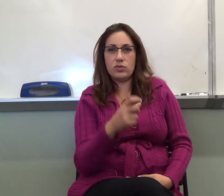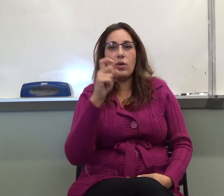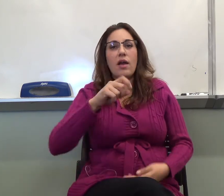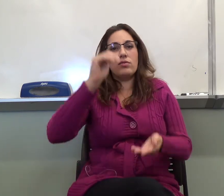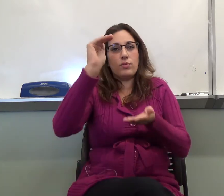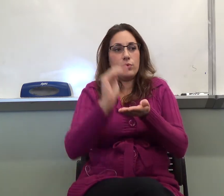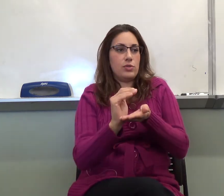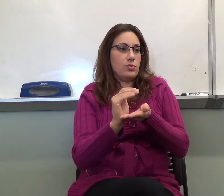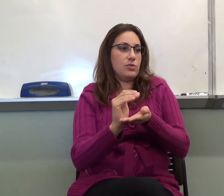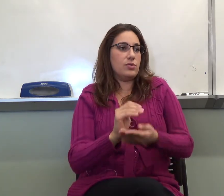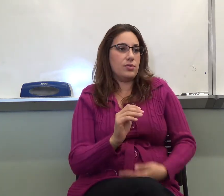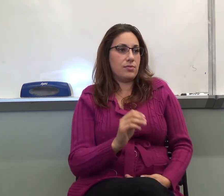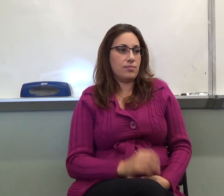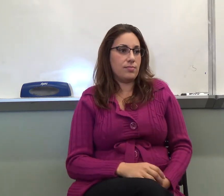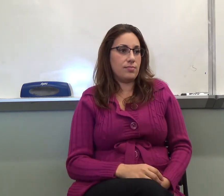the greater roll instead.